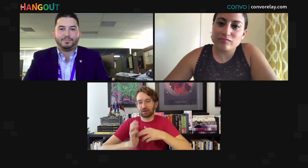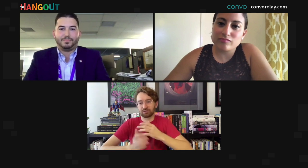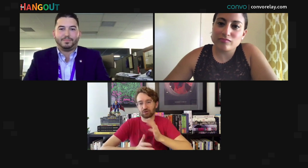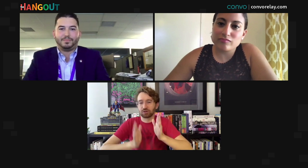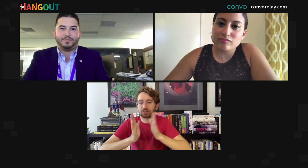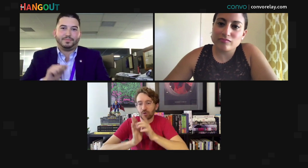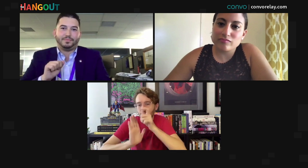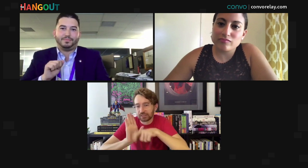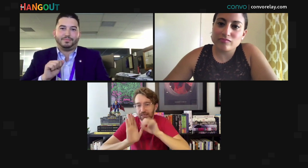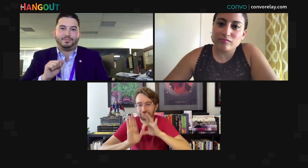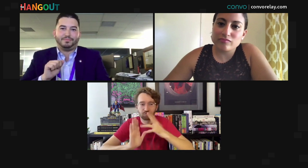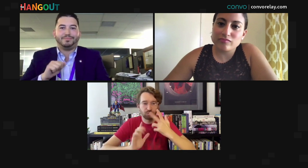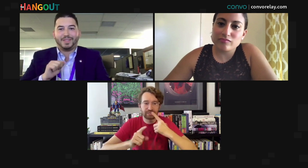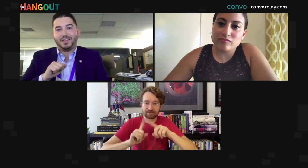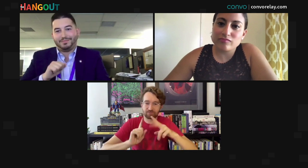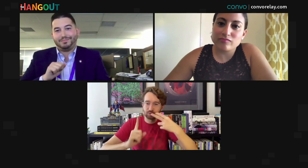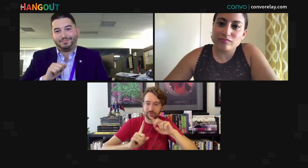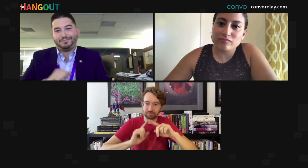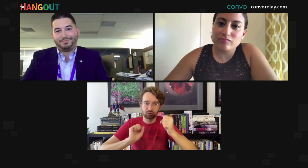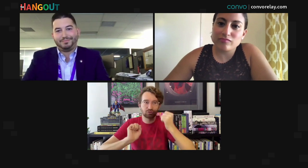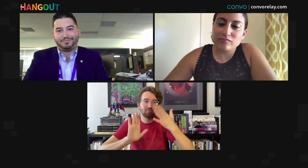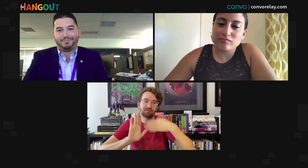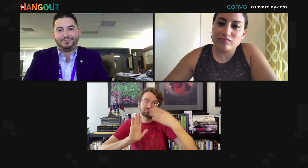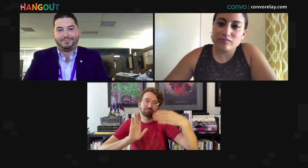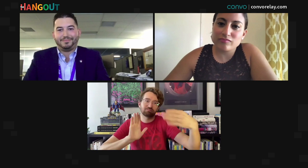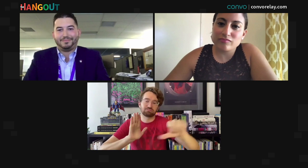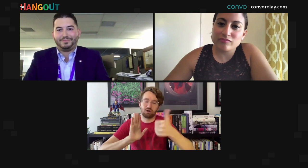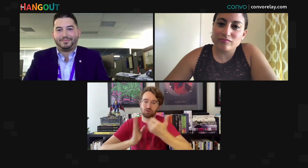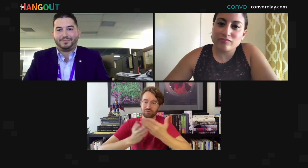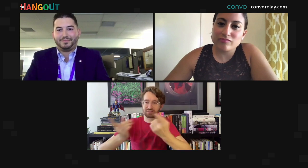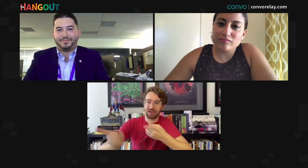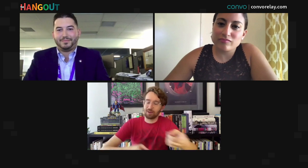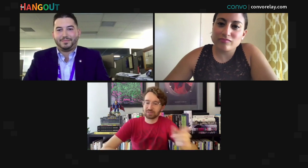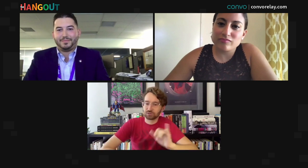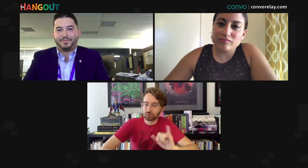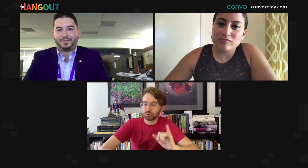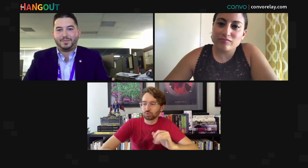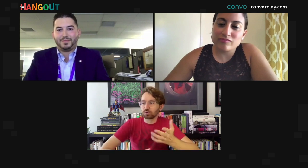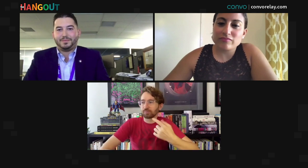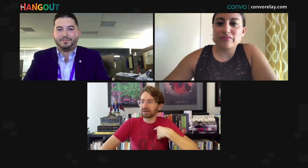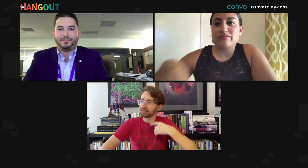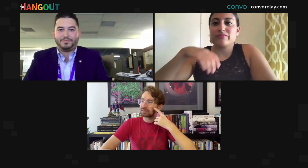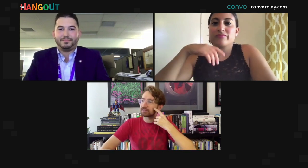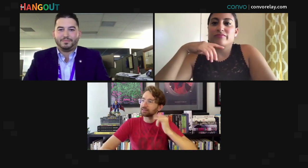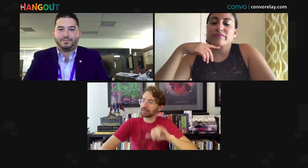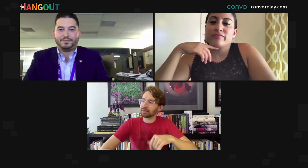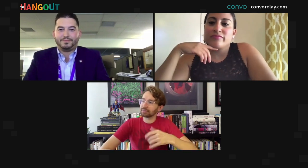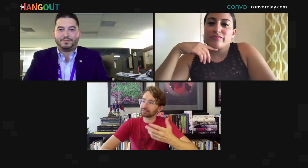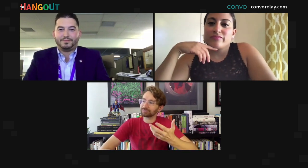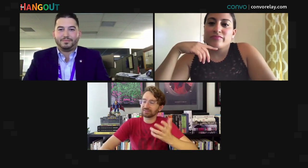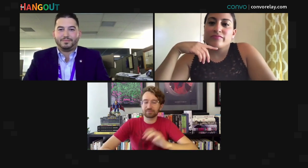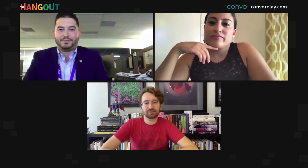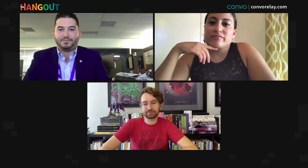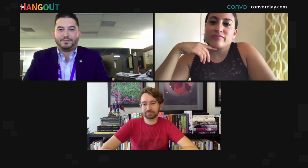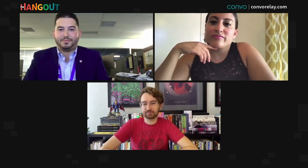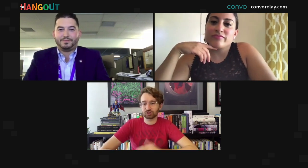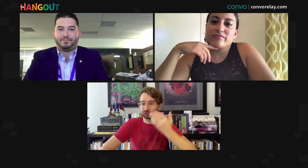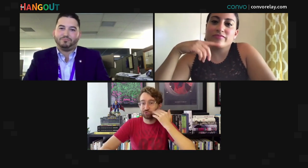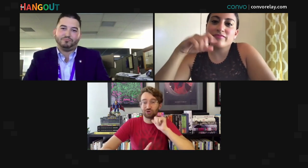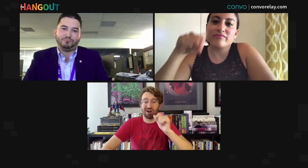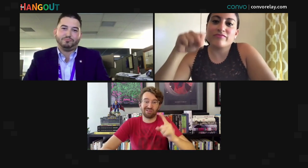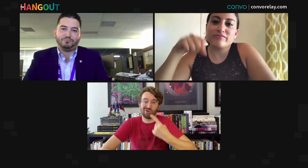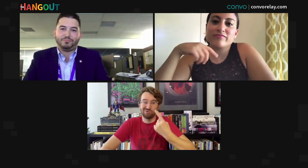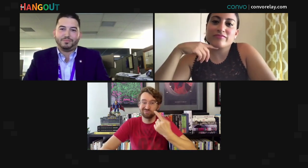It's, you know, there's the three of us representing a small segment of the population, but there's so many other things that are happening too out there. But I think